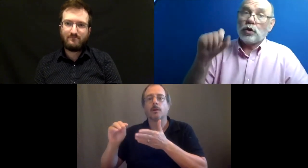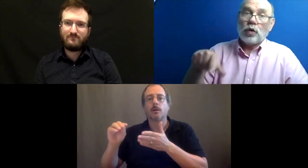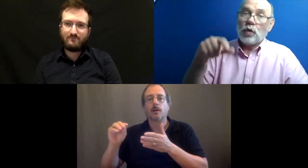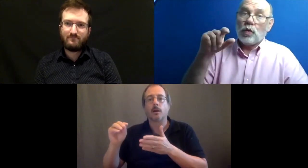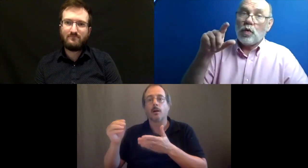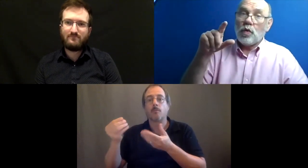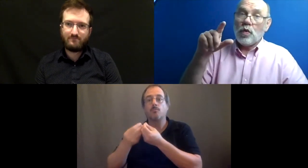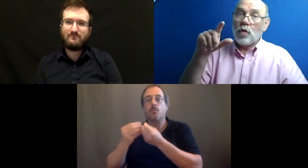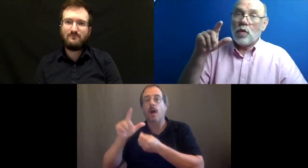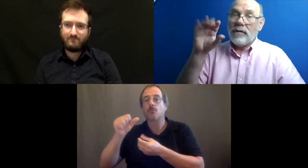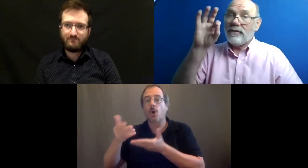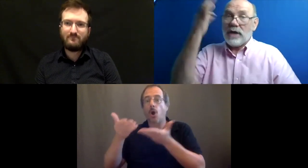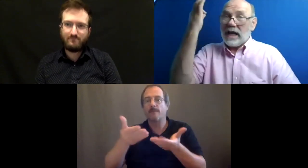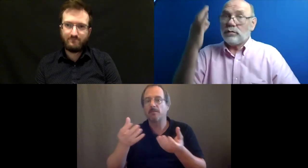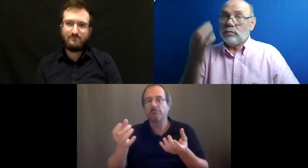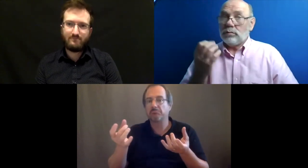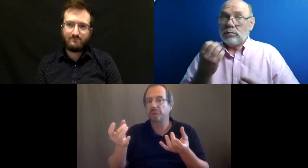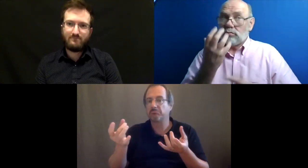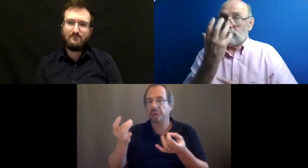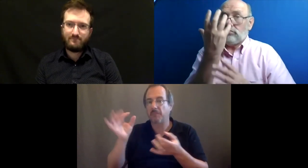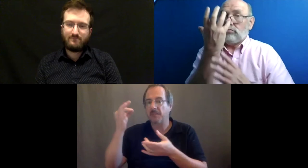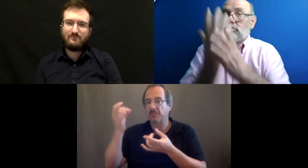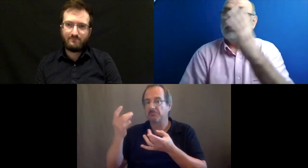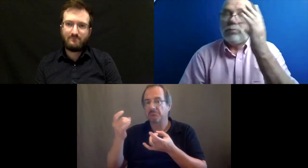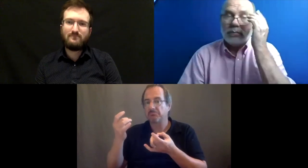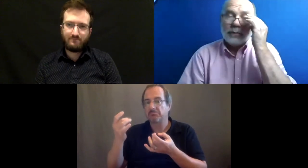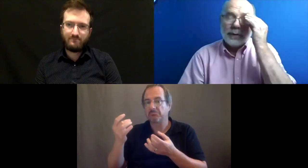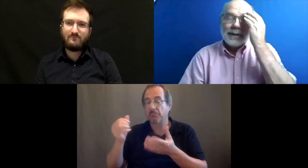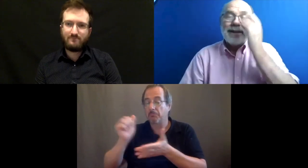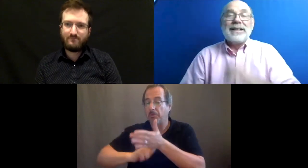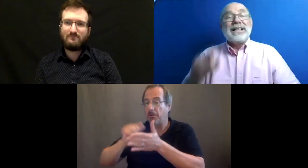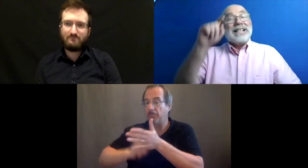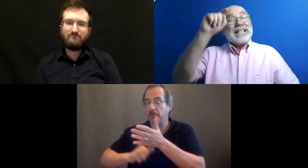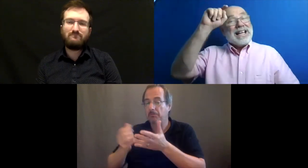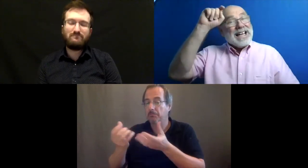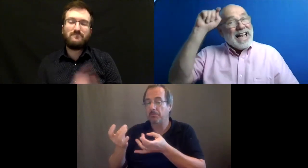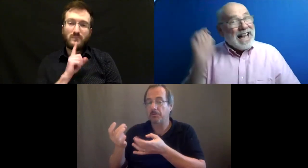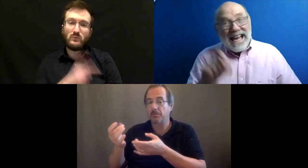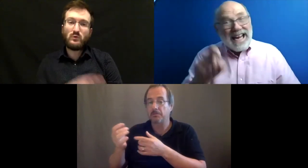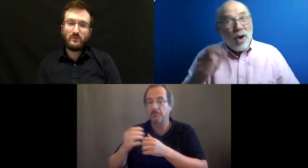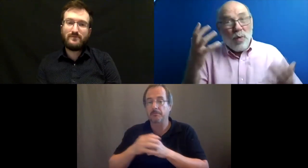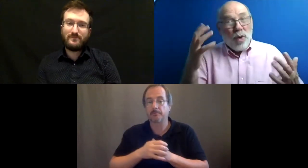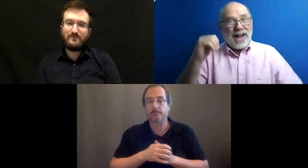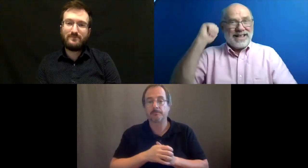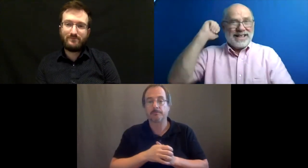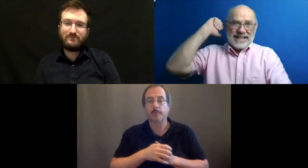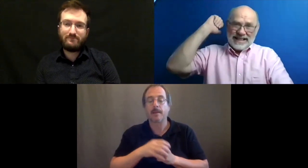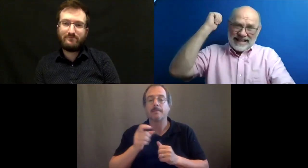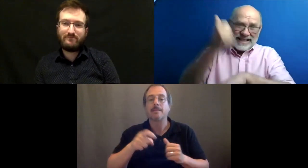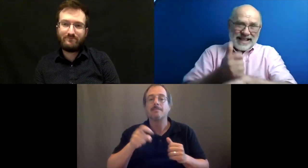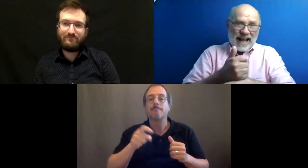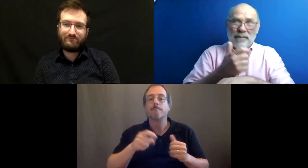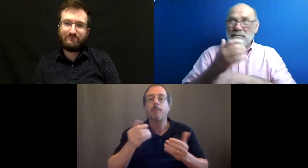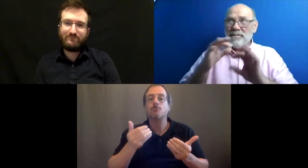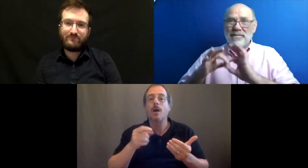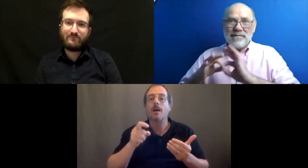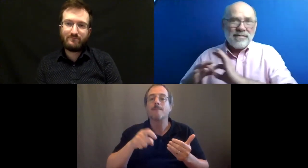LSQ community. A lot of our agencies don't provide services to the Francophone LSQ community. It's